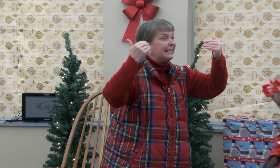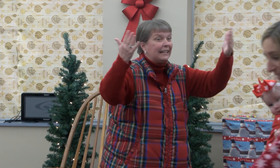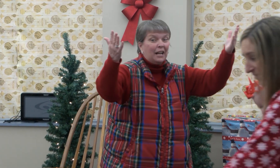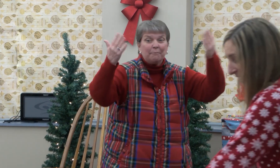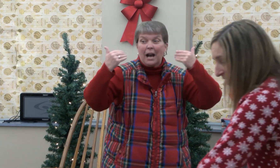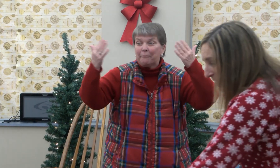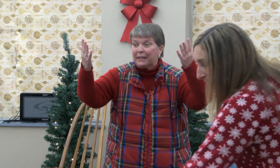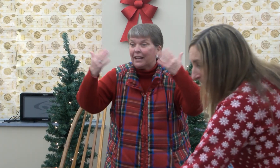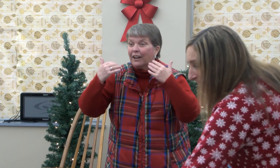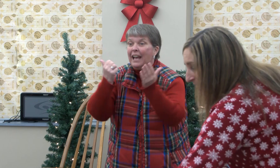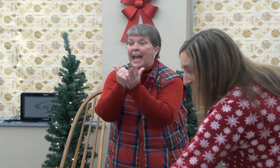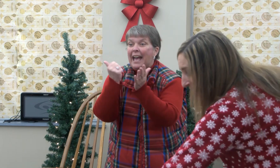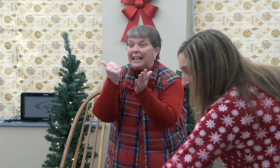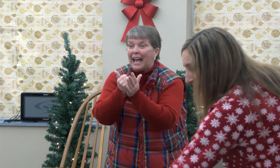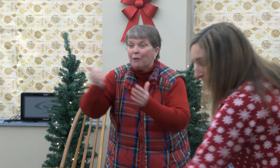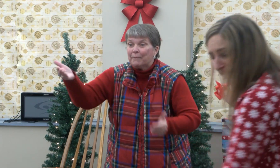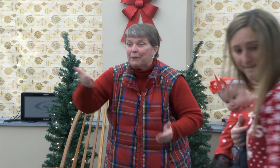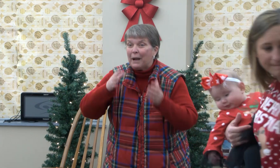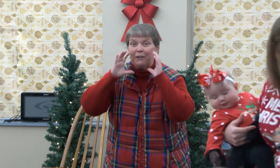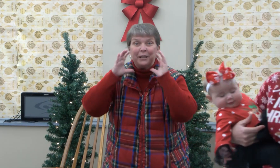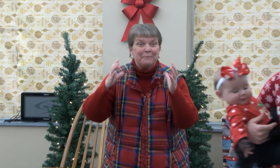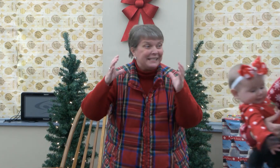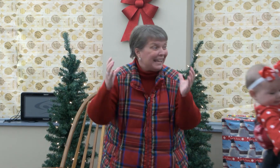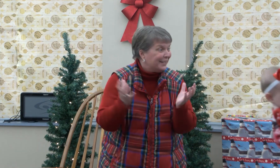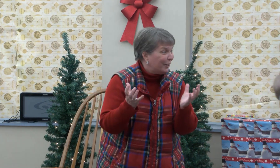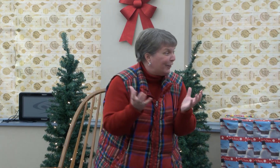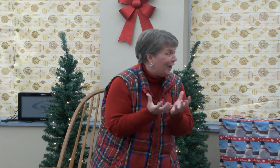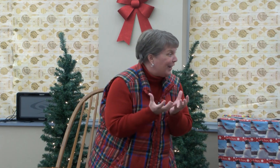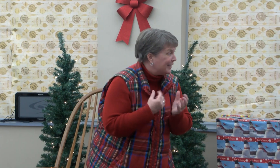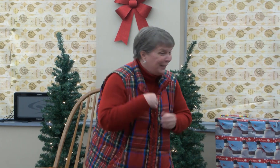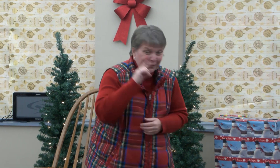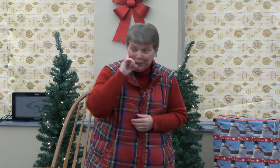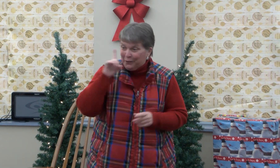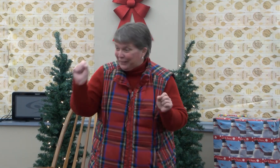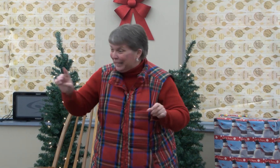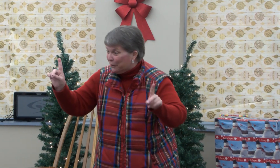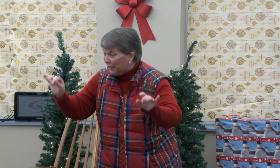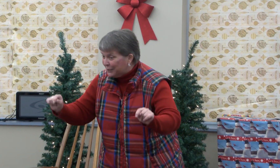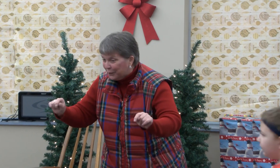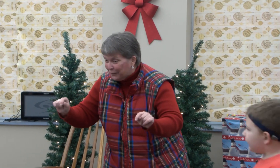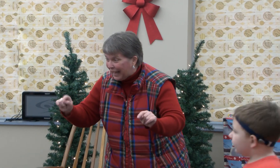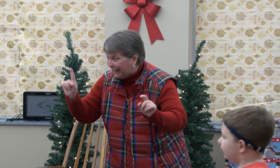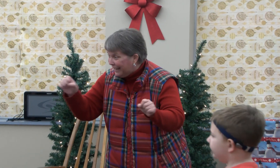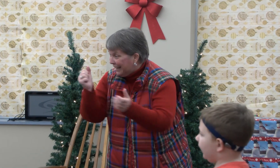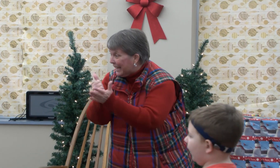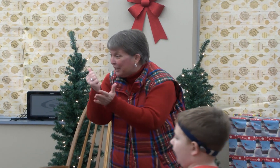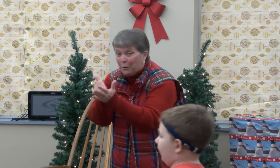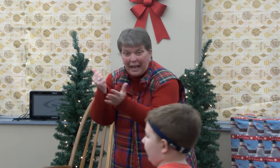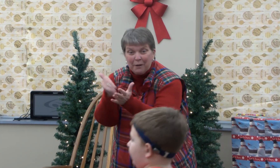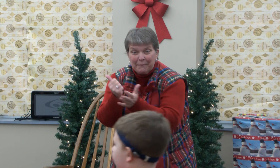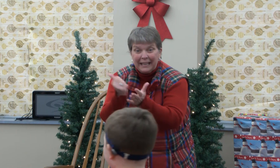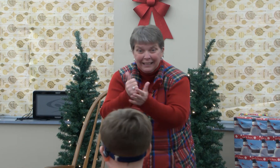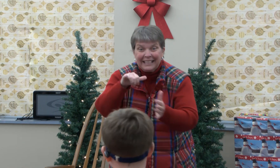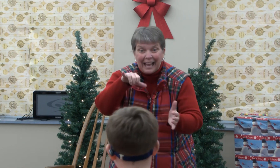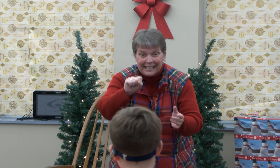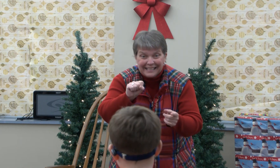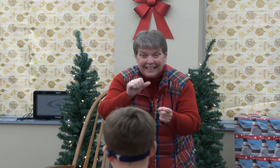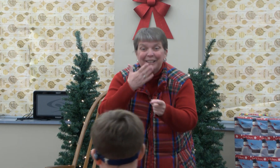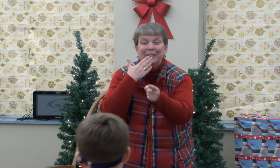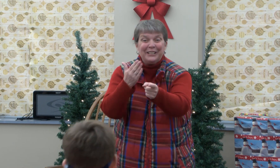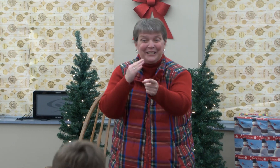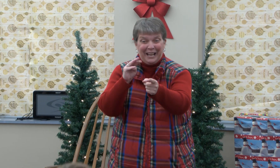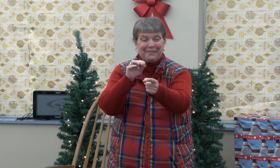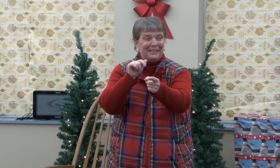the kids to come up here and help me welcome Santa Claus. Do you think you can do that? Can you help me?